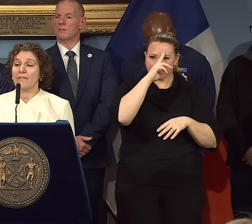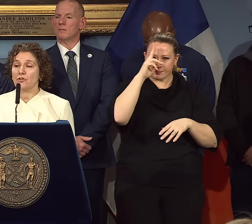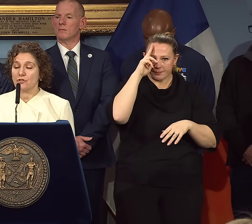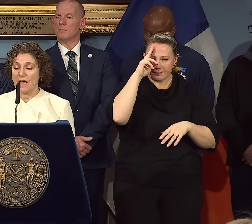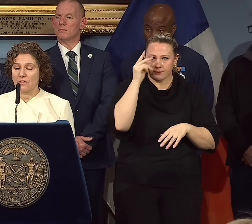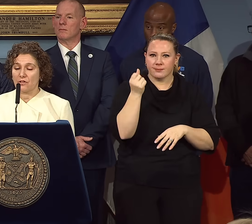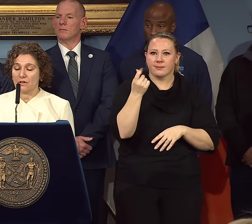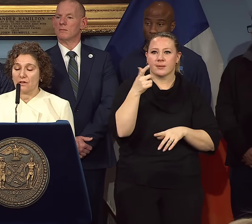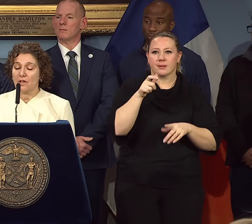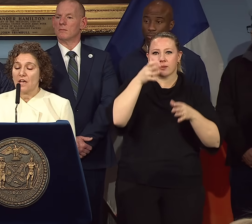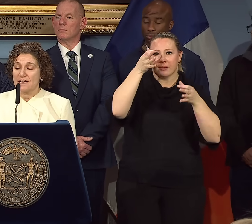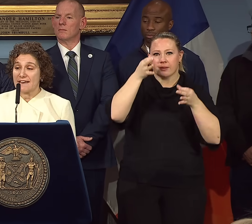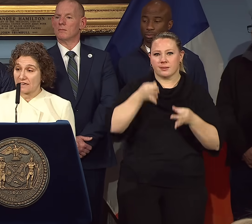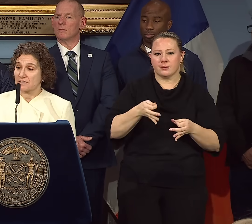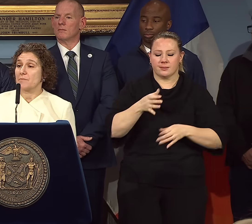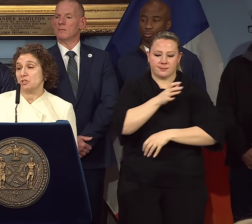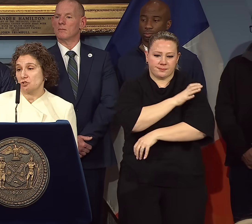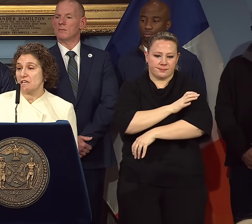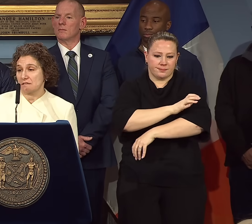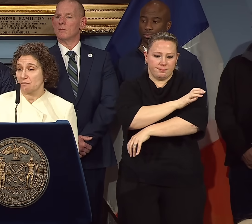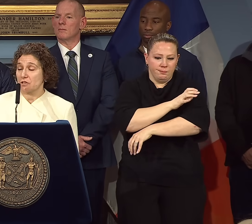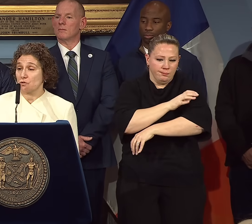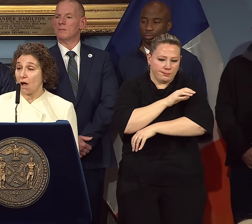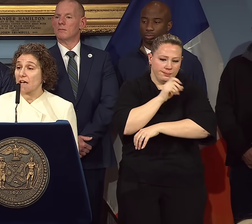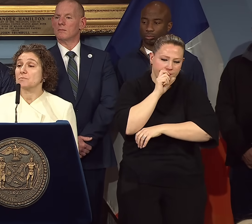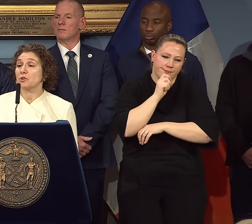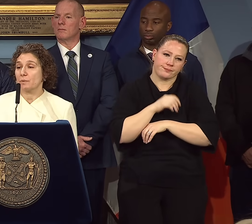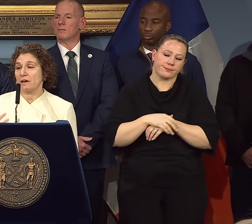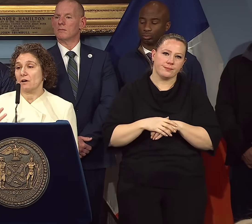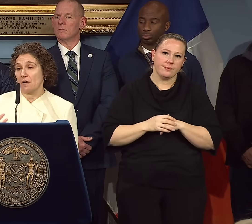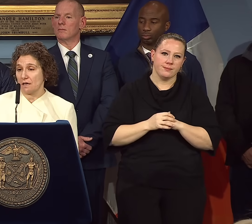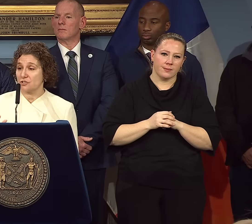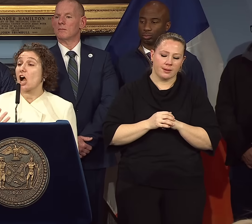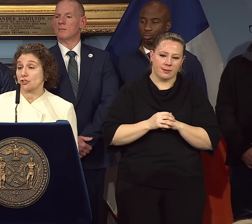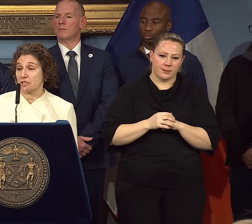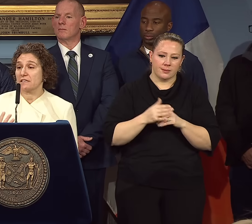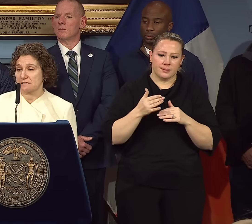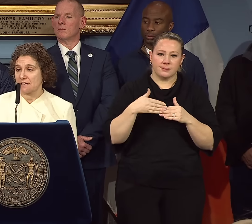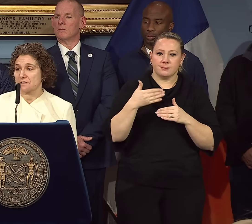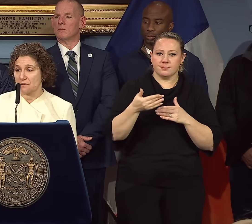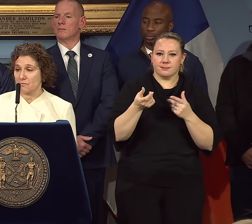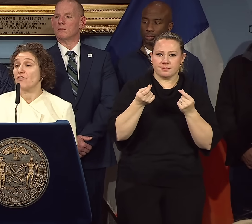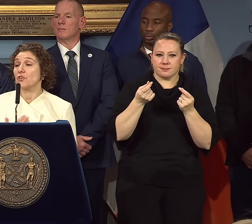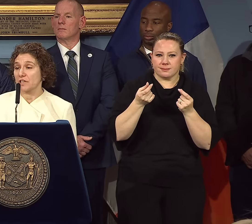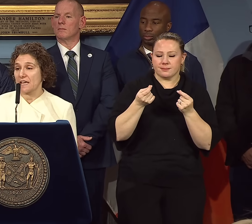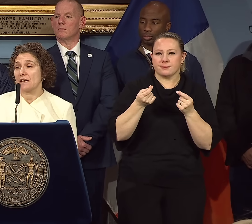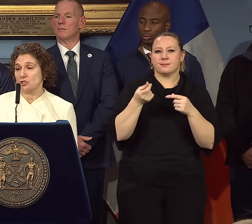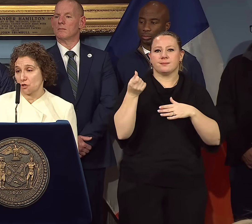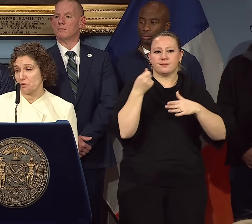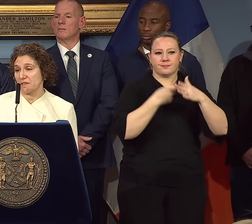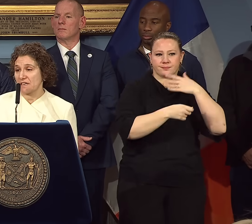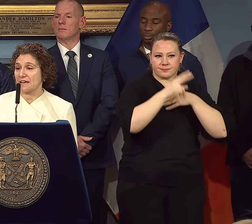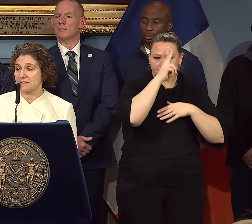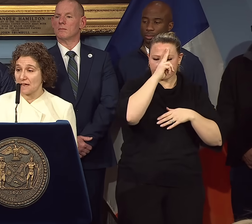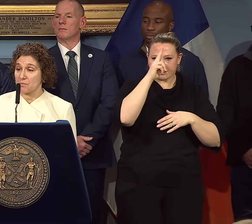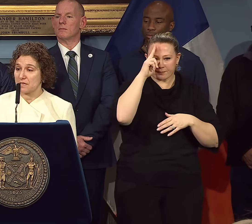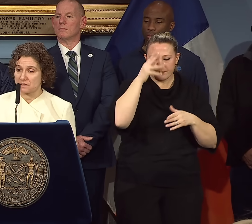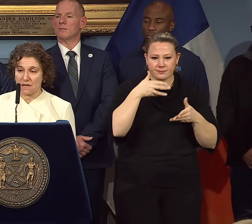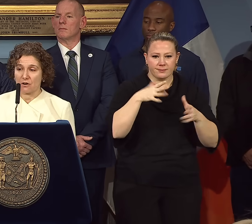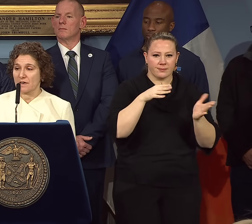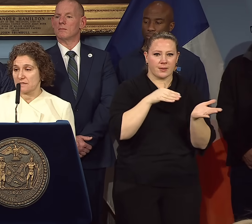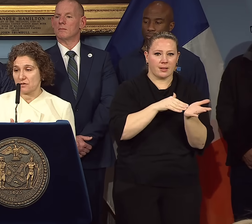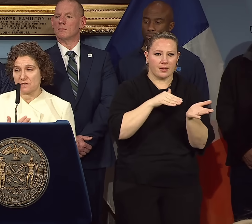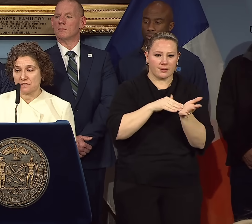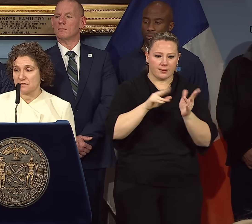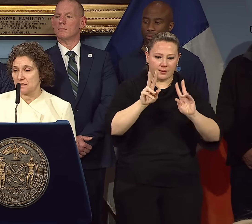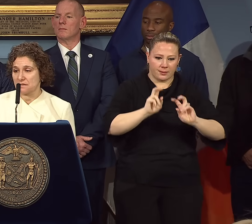clinicians, and the next step is to take somebody to a hospital where a doctor can assess them fully and determine what the next step is